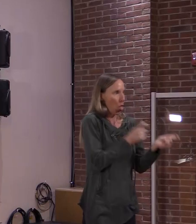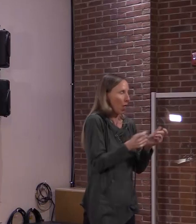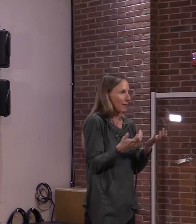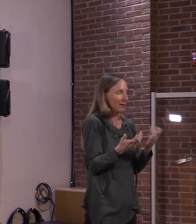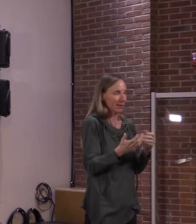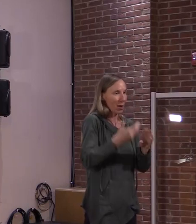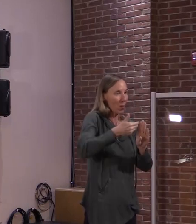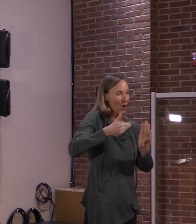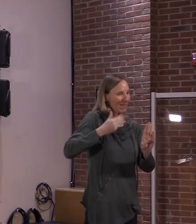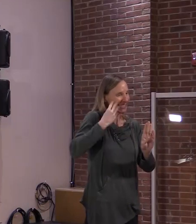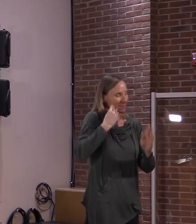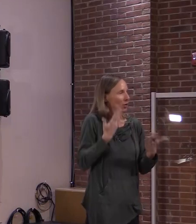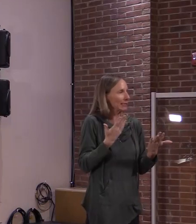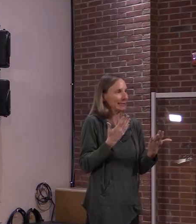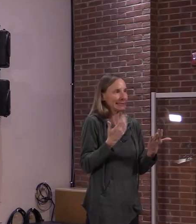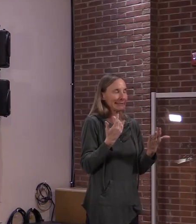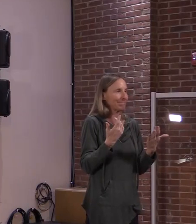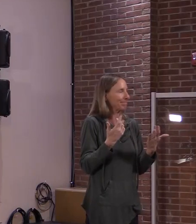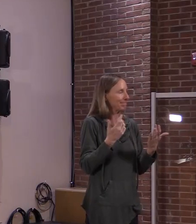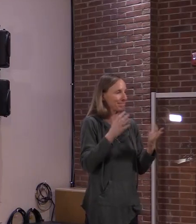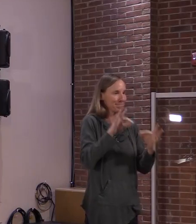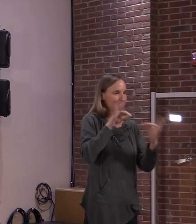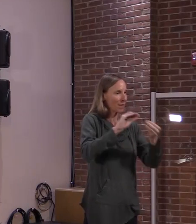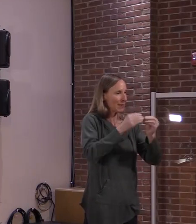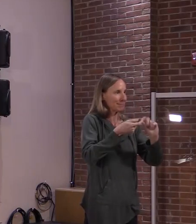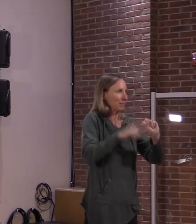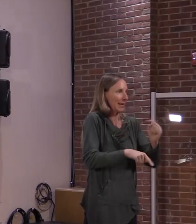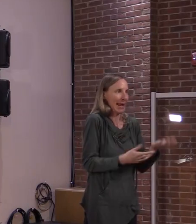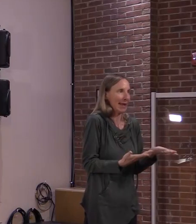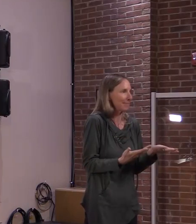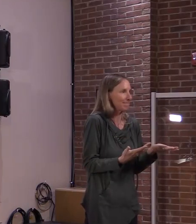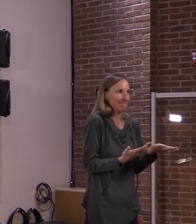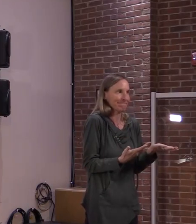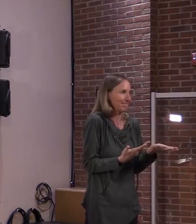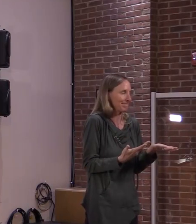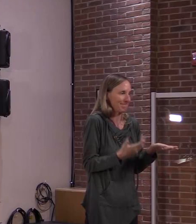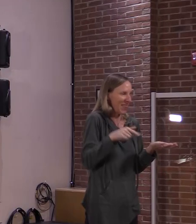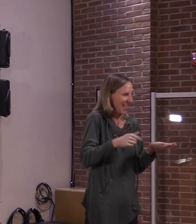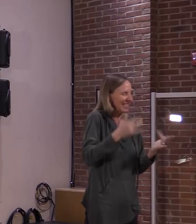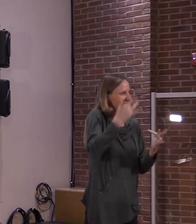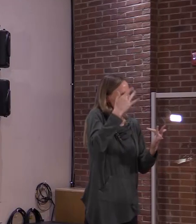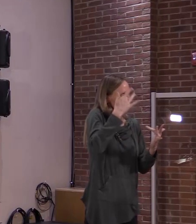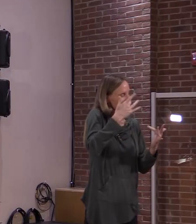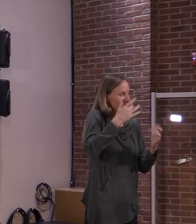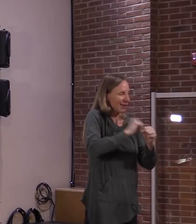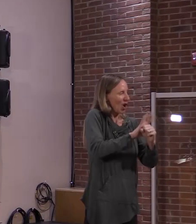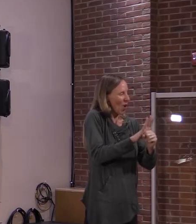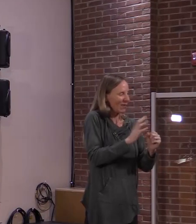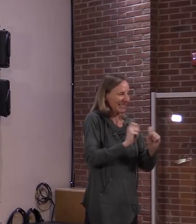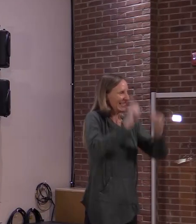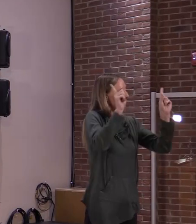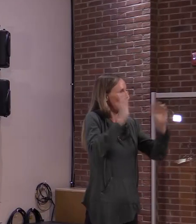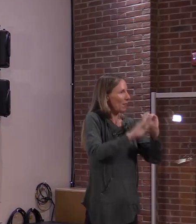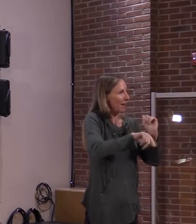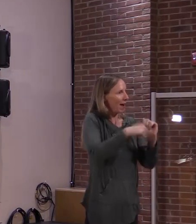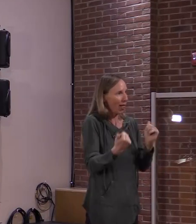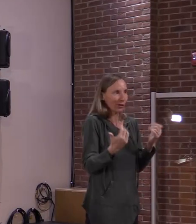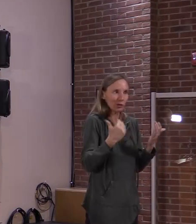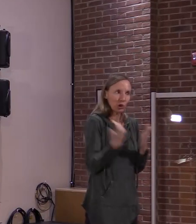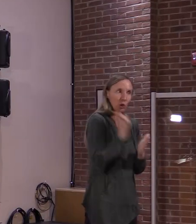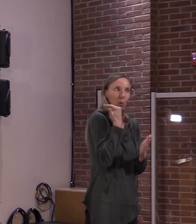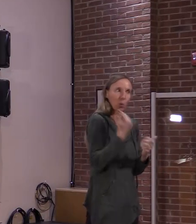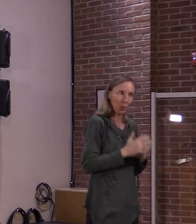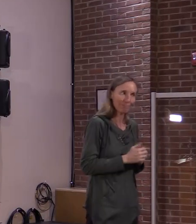past experience to come up with the magic number for a specific pathogen. But that's where the range is.